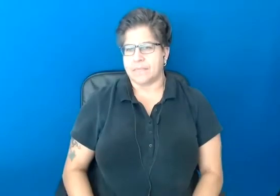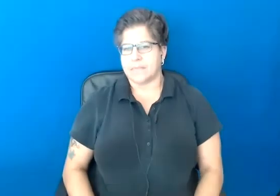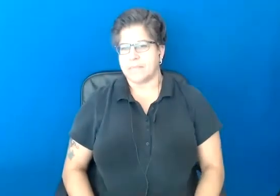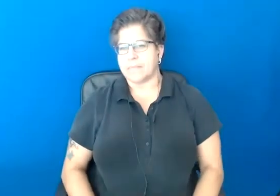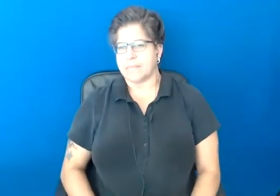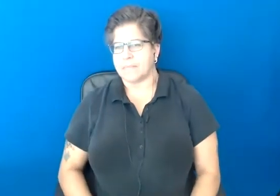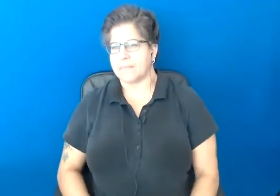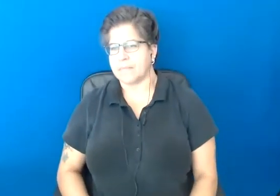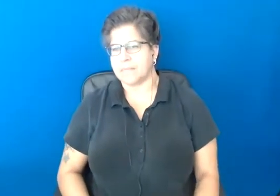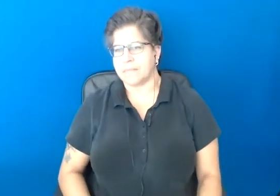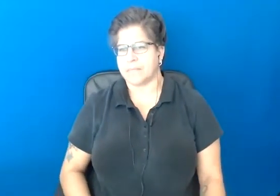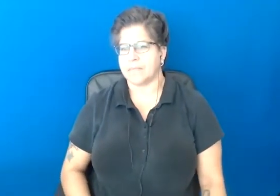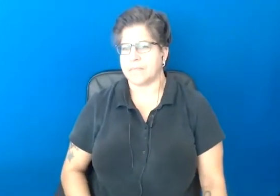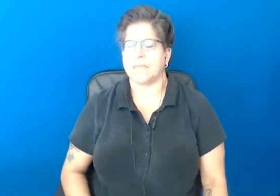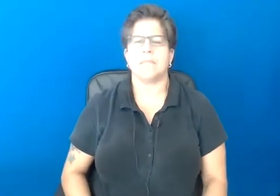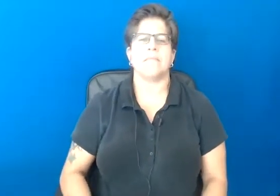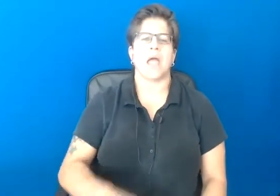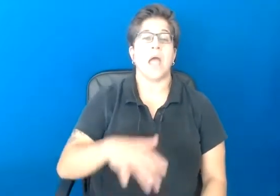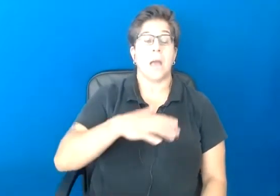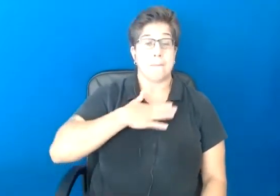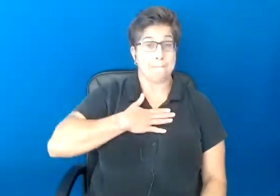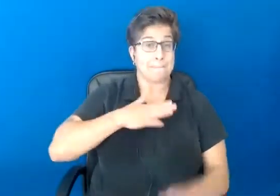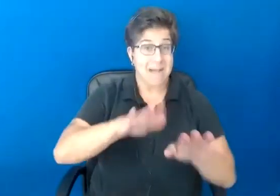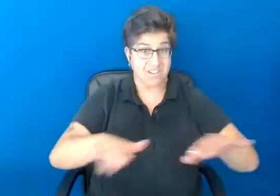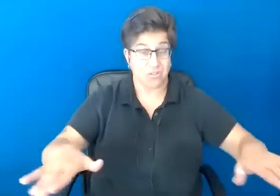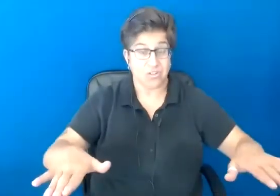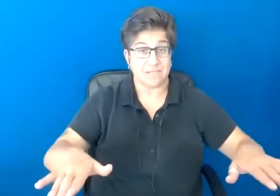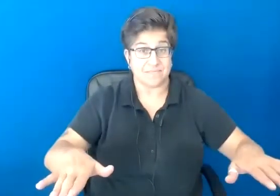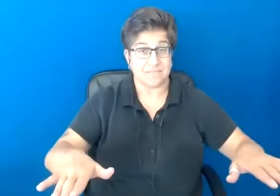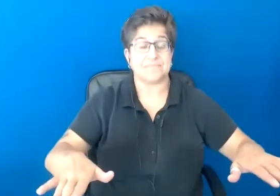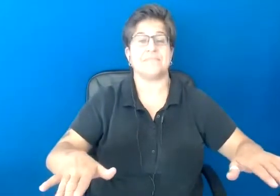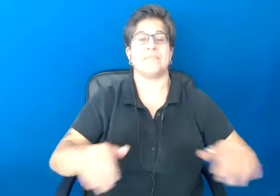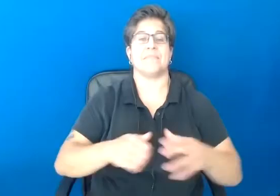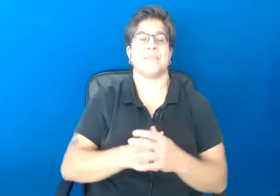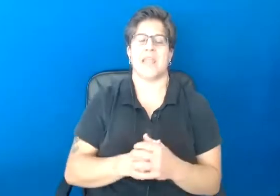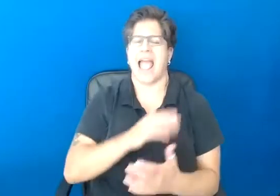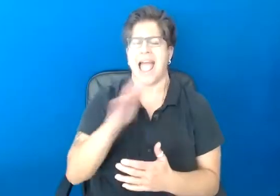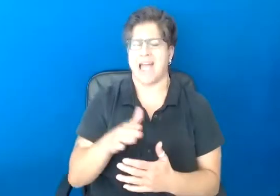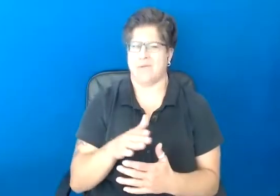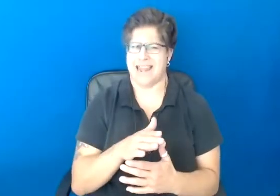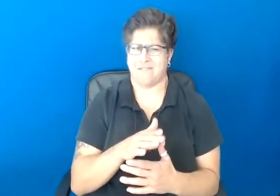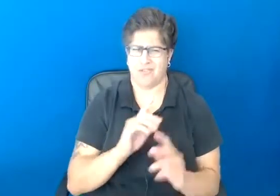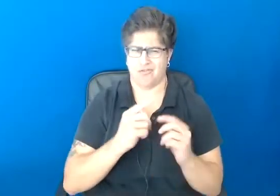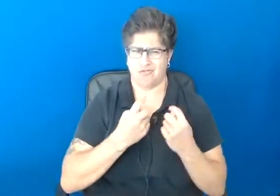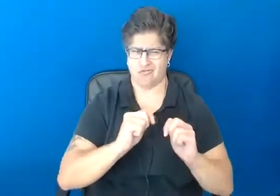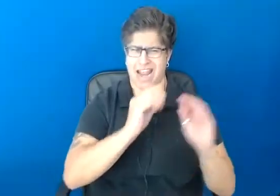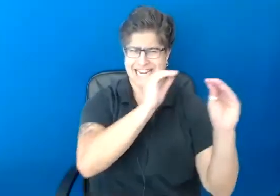held me in good respect that you taught me. The first thing was never take your kids personally. That was very important for